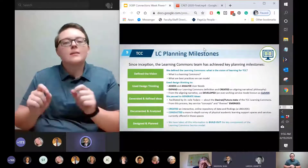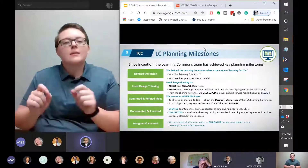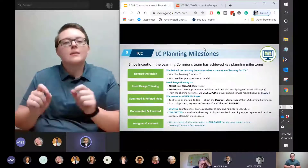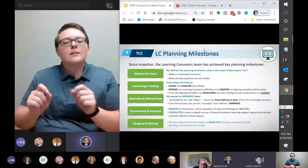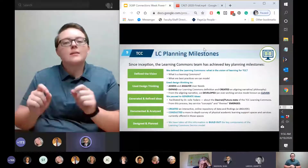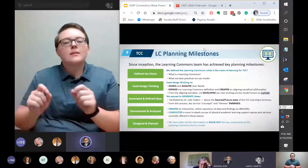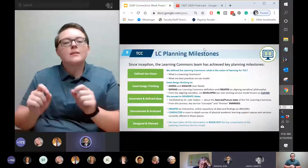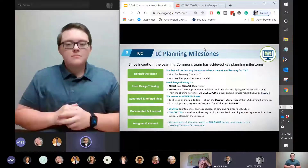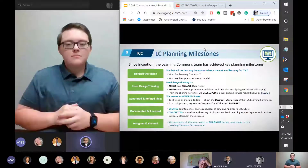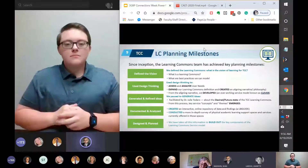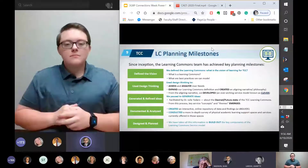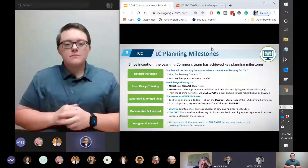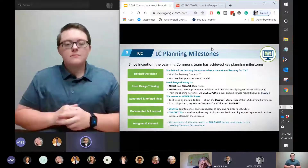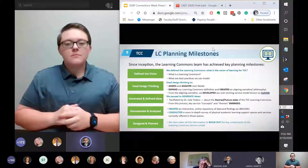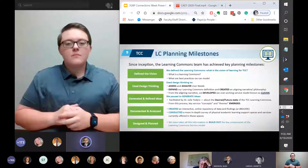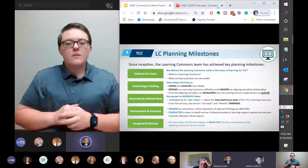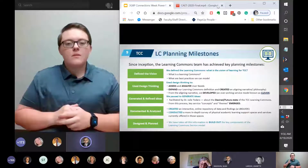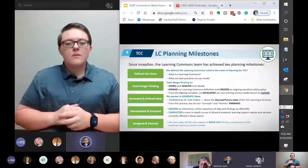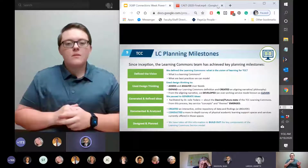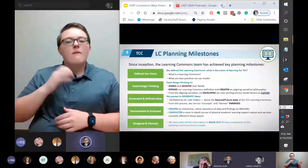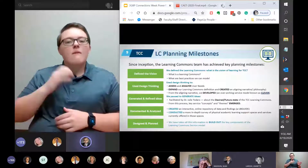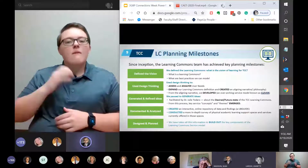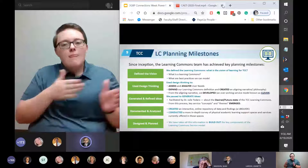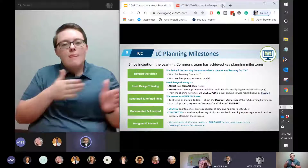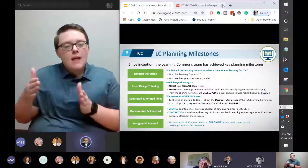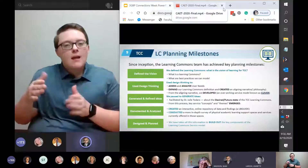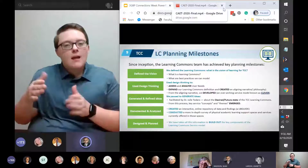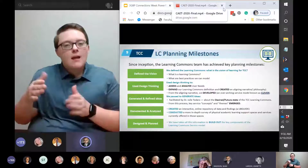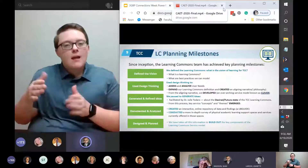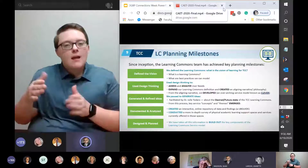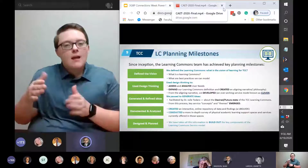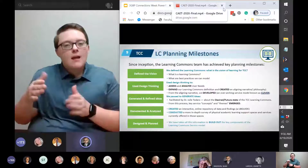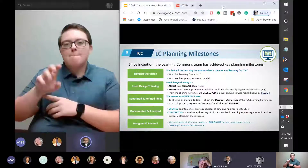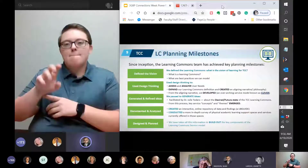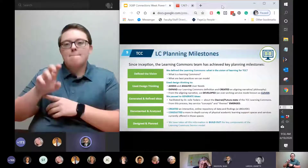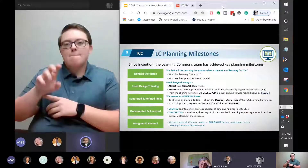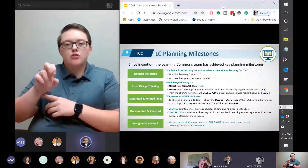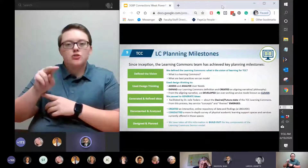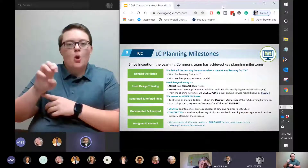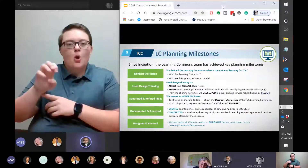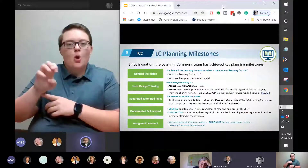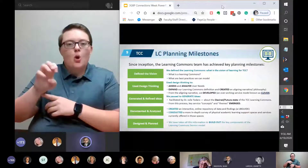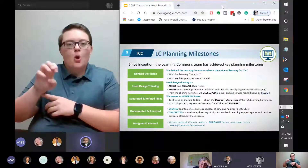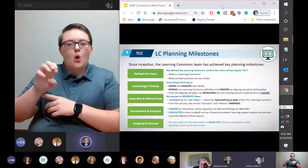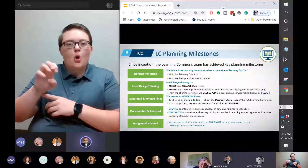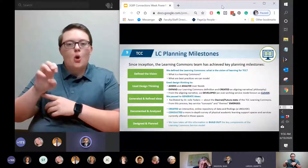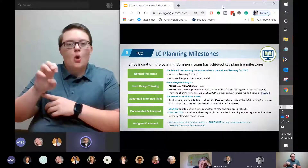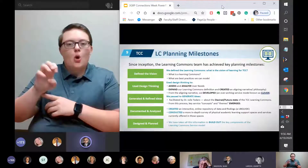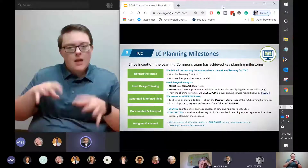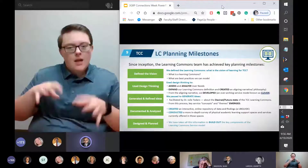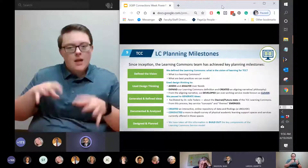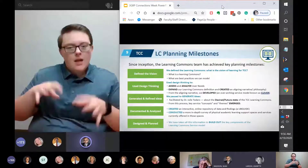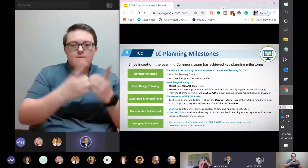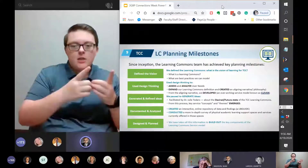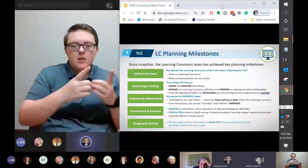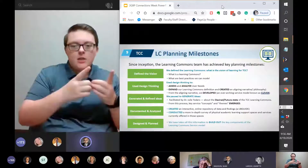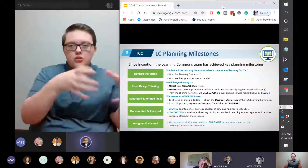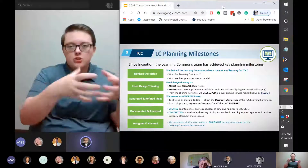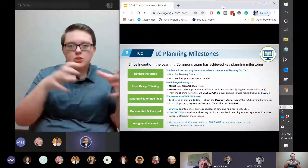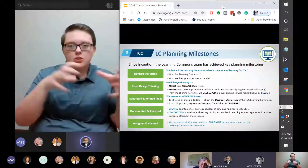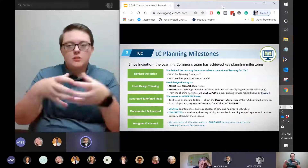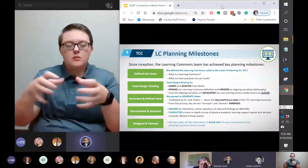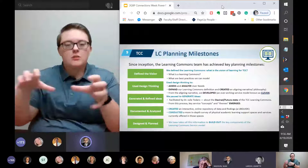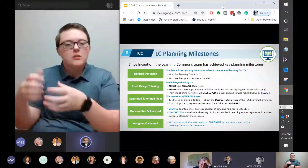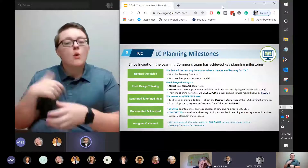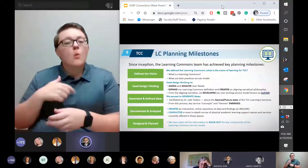So some of our planning milestones here: we've defined the vision, what it is and what it isn't. We use design